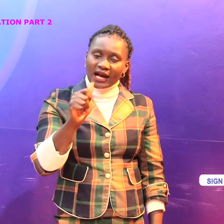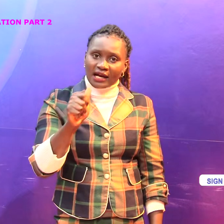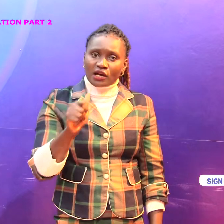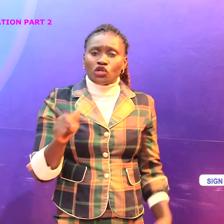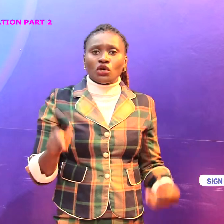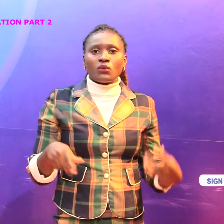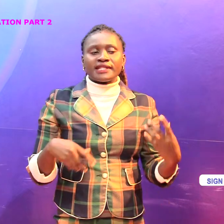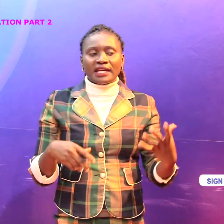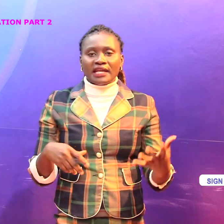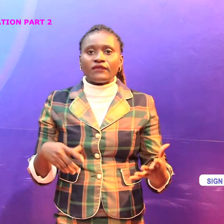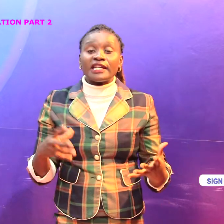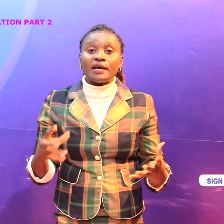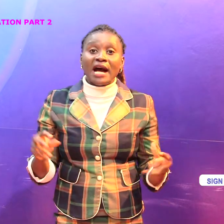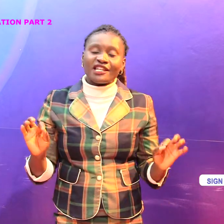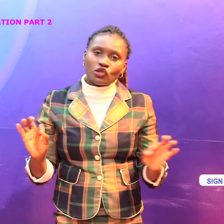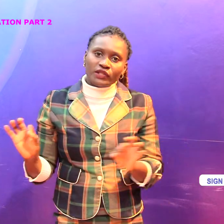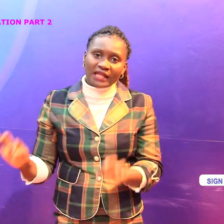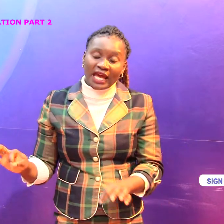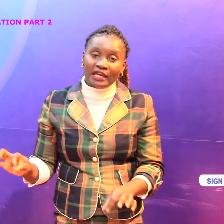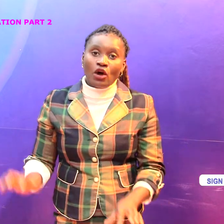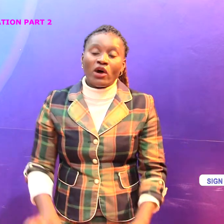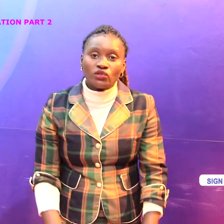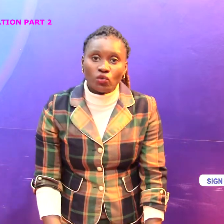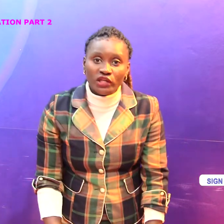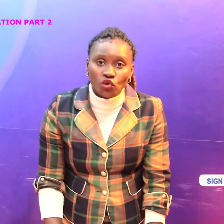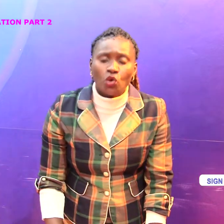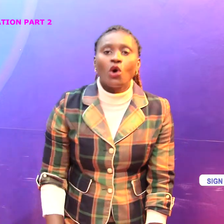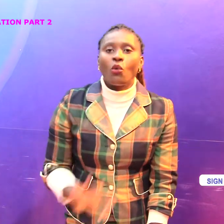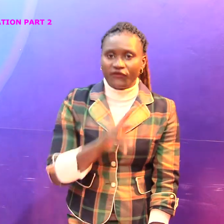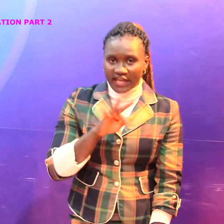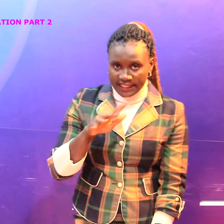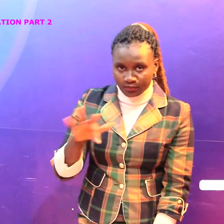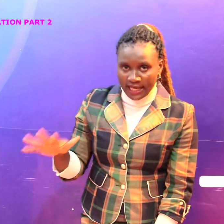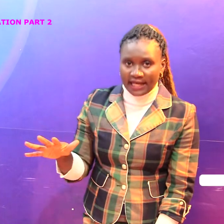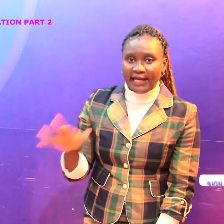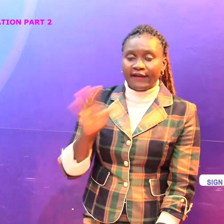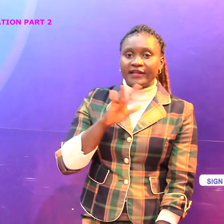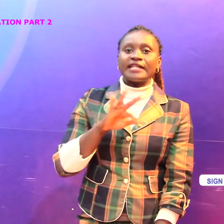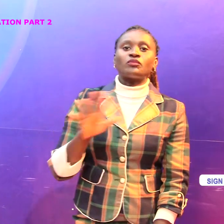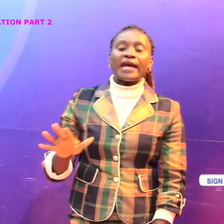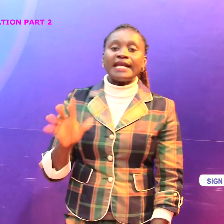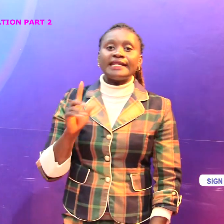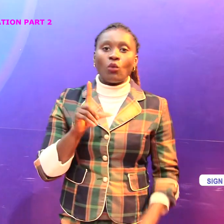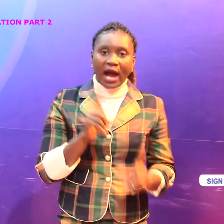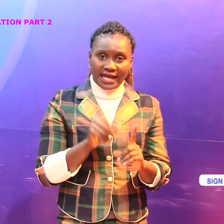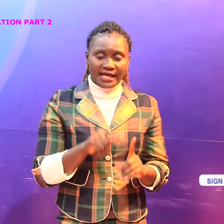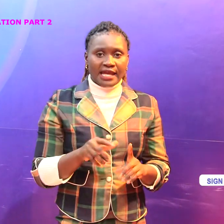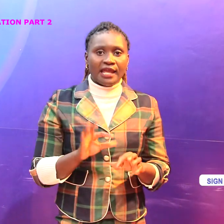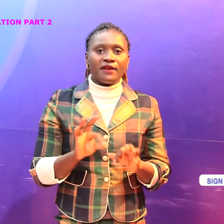Saka. So, we said if a name has no sign, what do? We finger spell. Finger spell the word. If